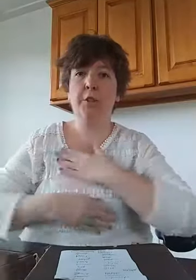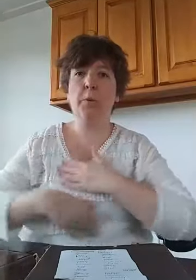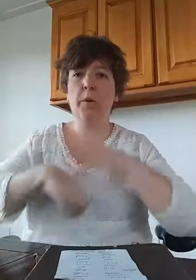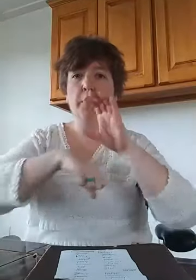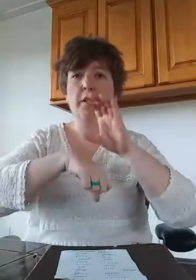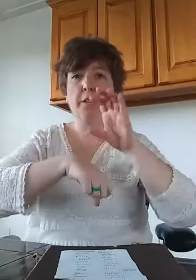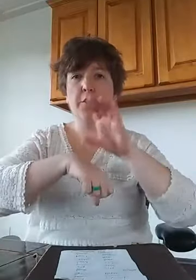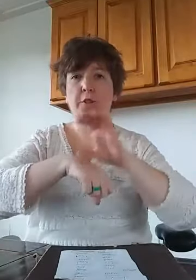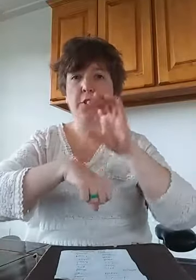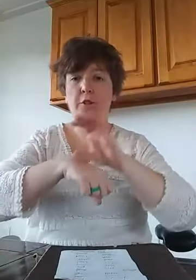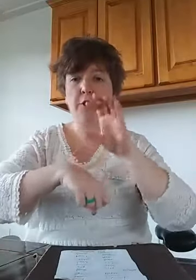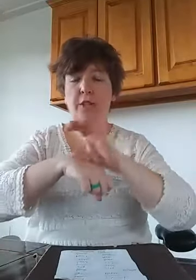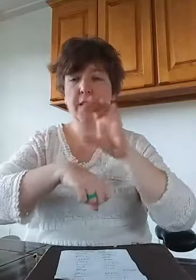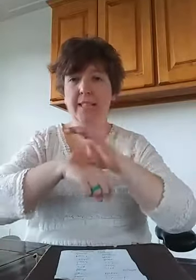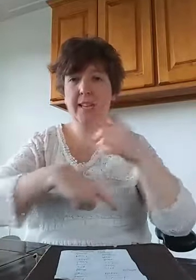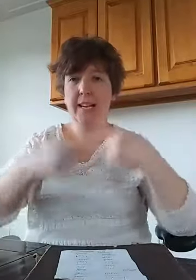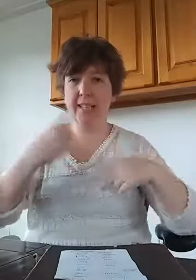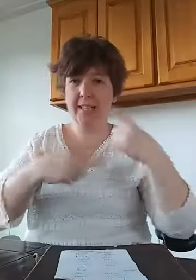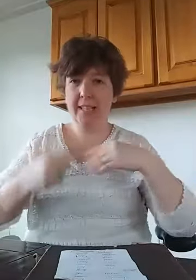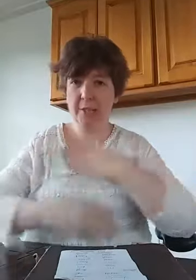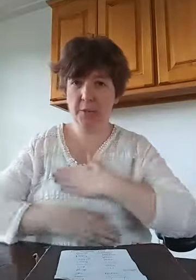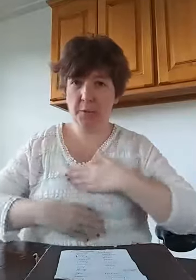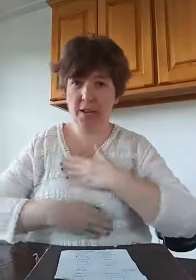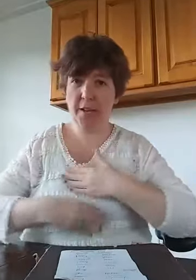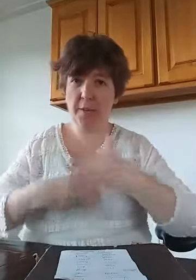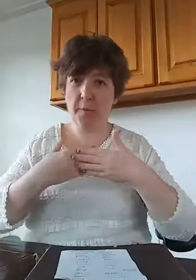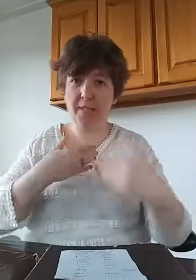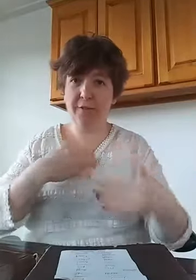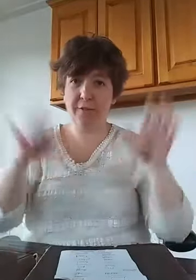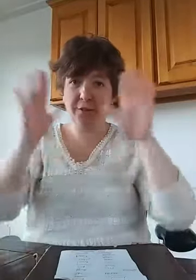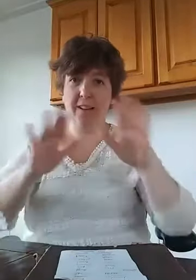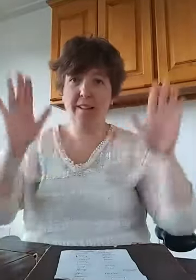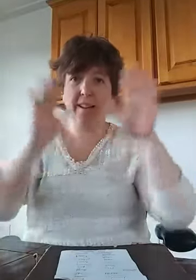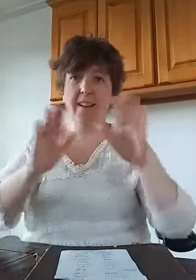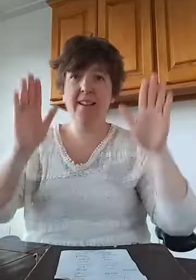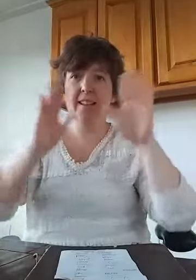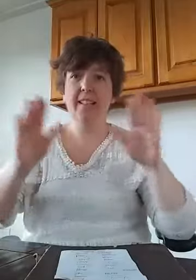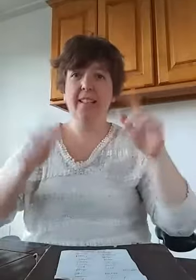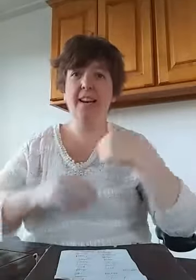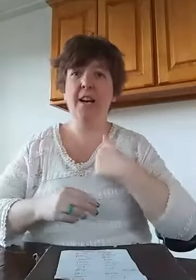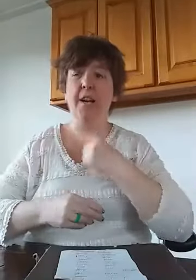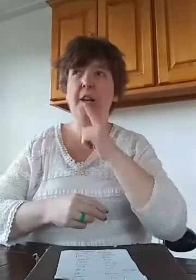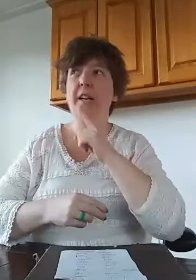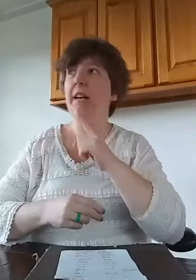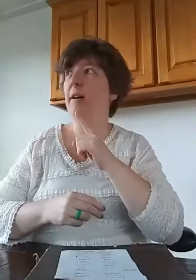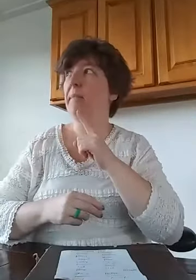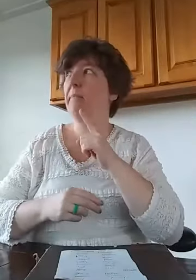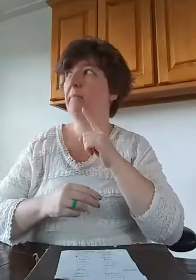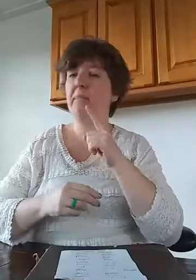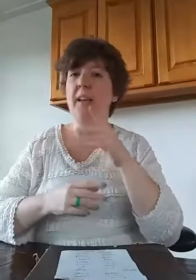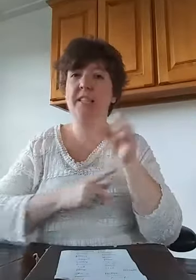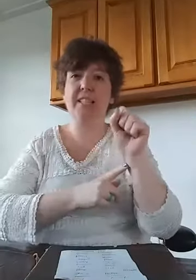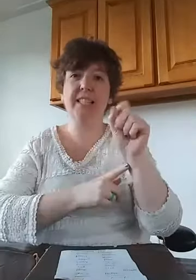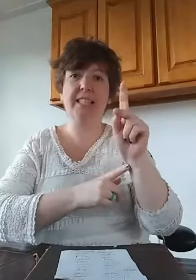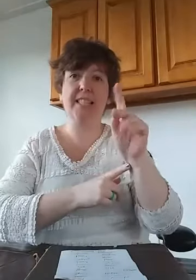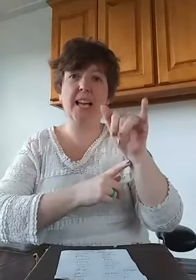Enjoy your church signs. Enjoy the rest of your Sunday. I got to